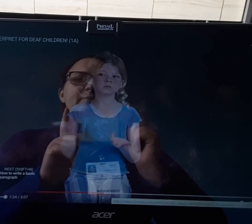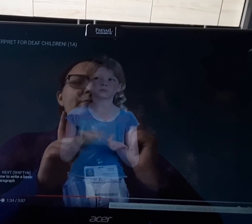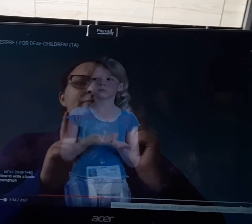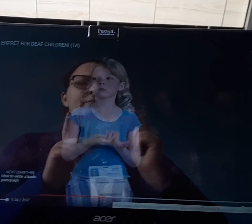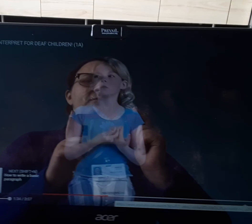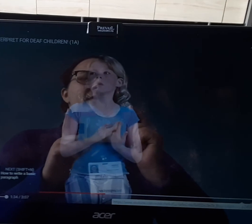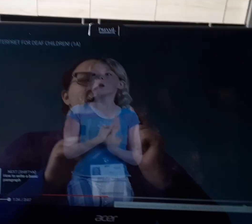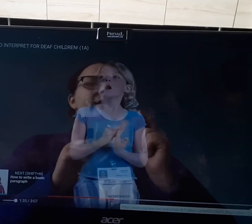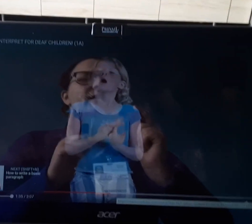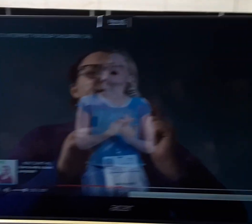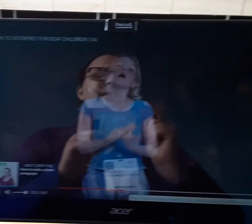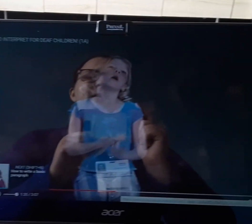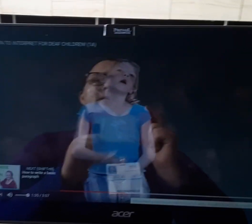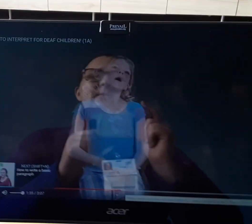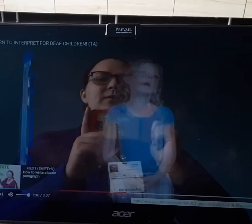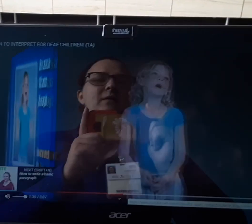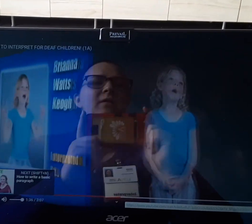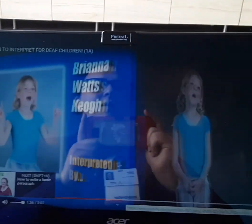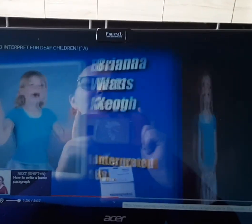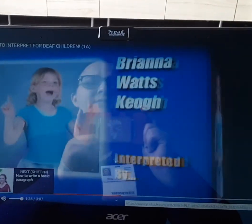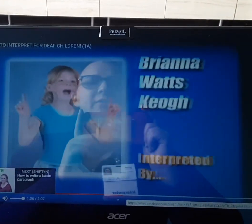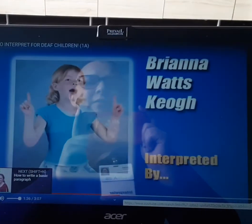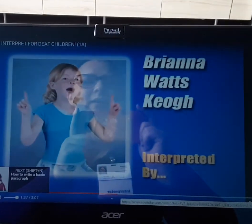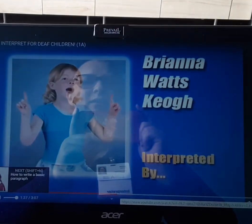ballet clothes, and all kinds of other things.